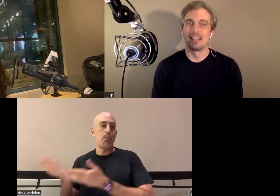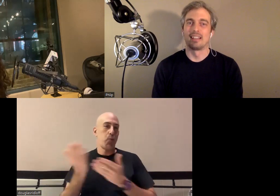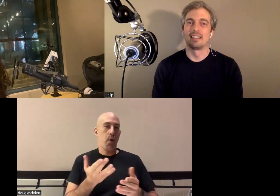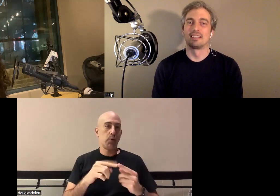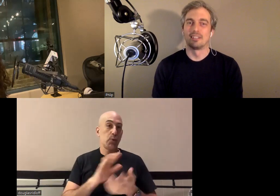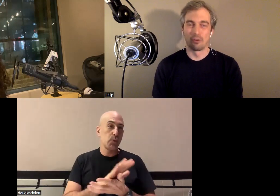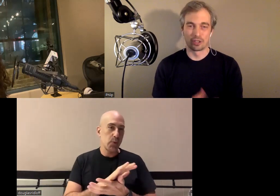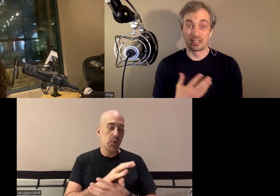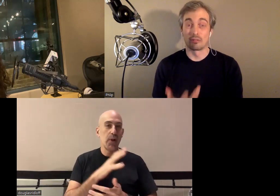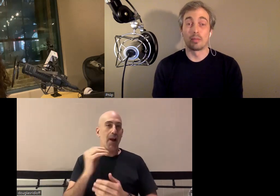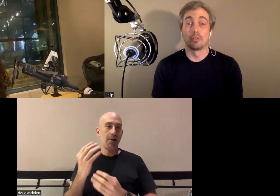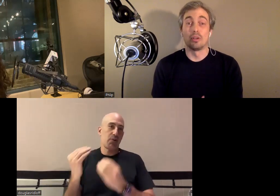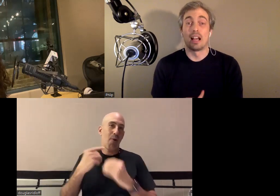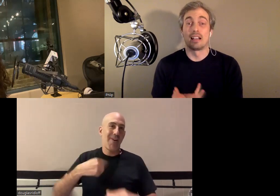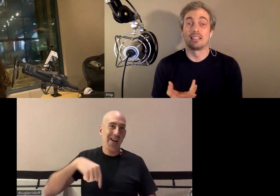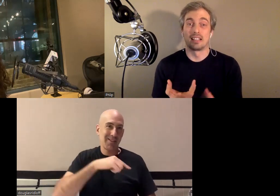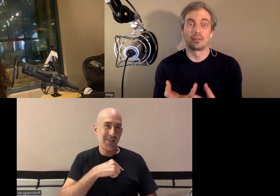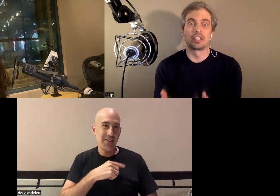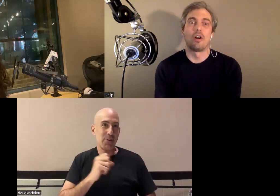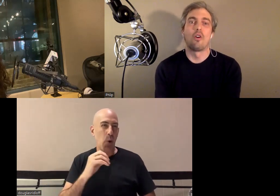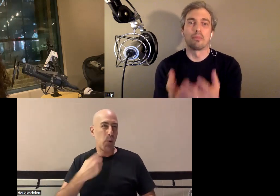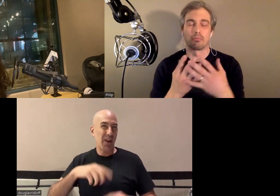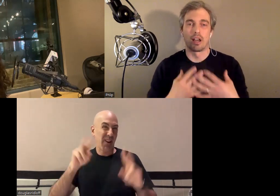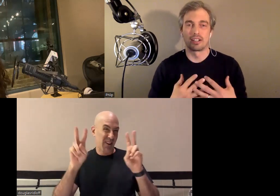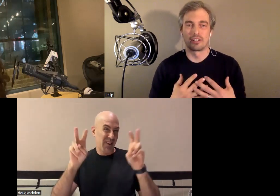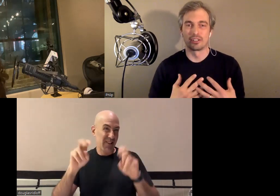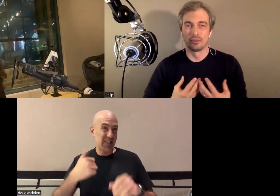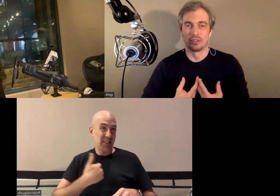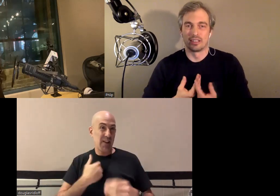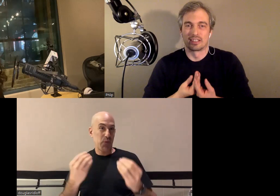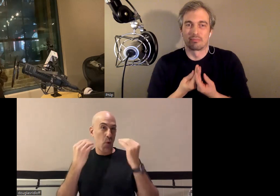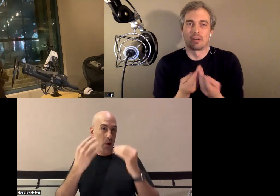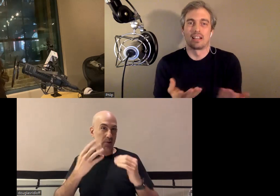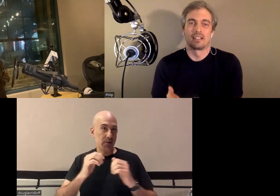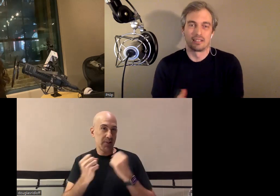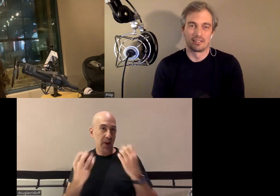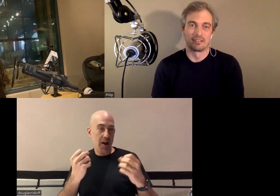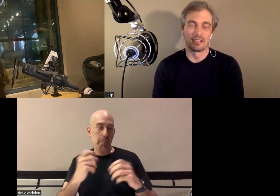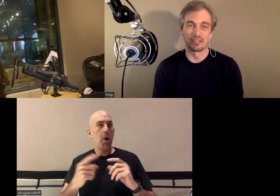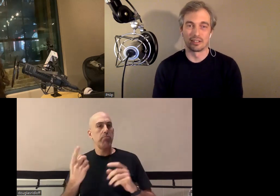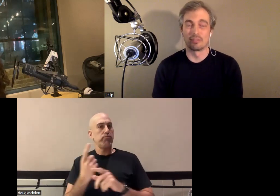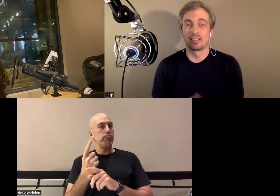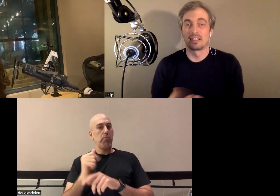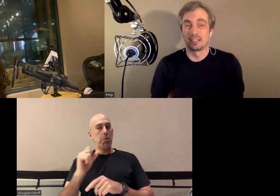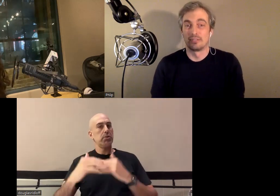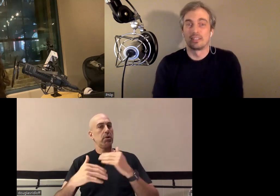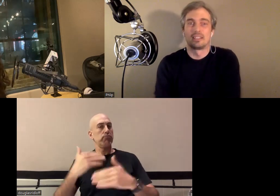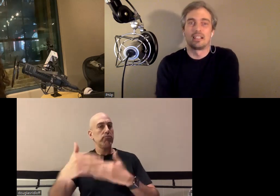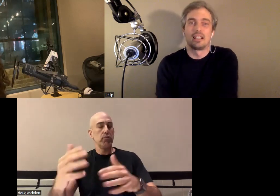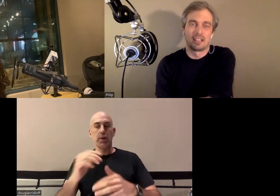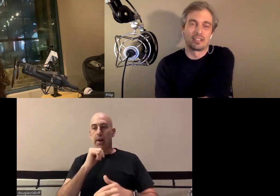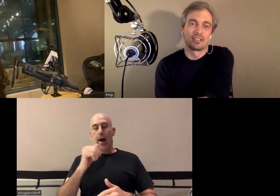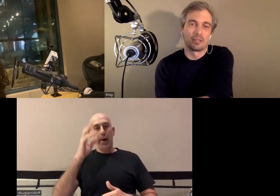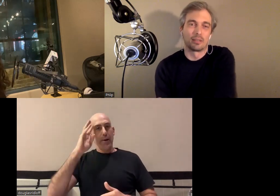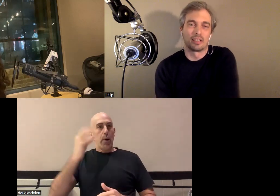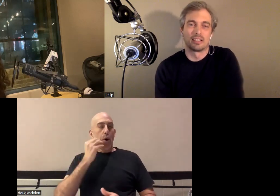other. And fortunately, there were people who had sign language at home and brought it to the school and spread it, right? So I'm really a